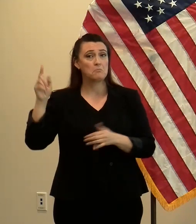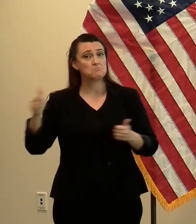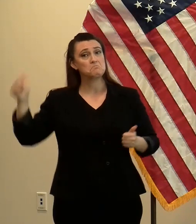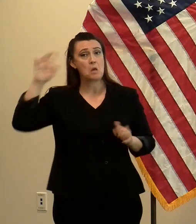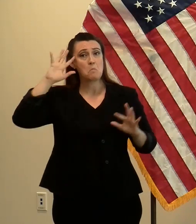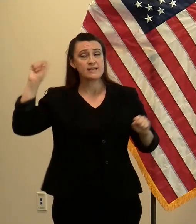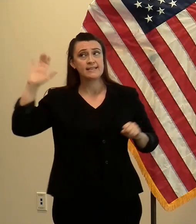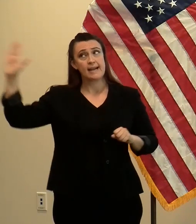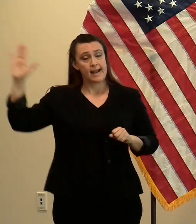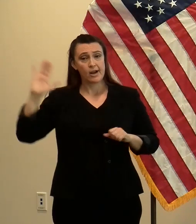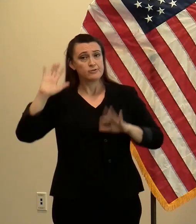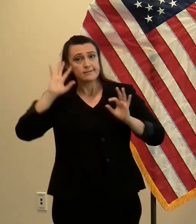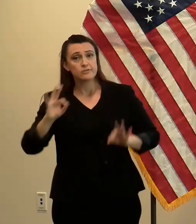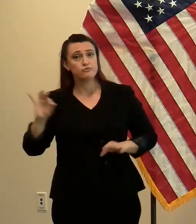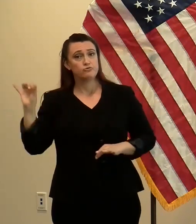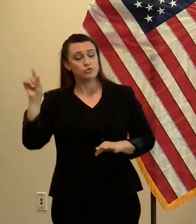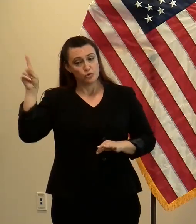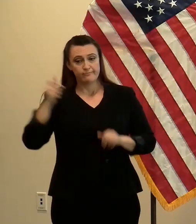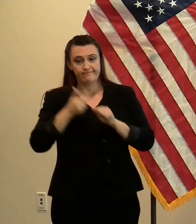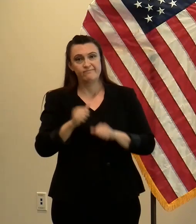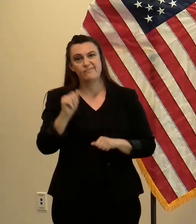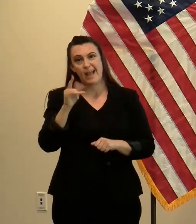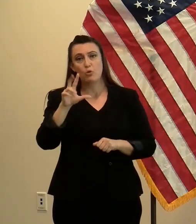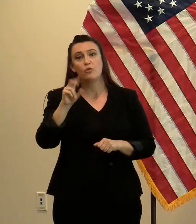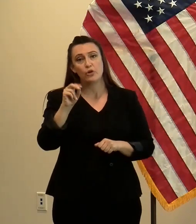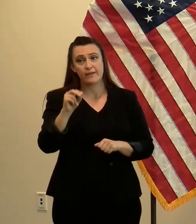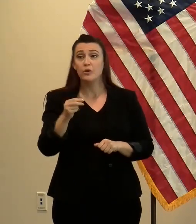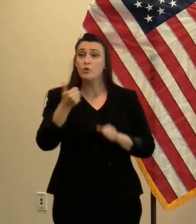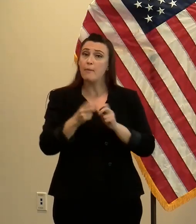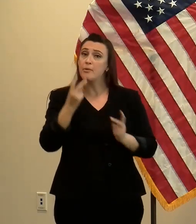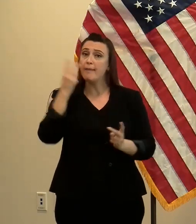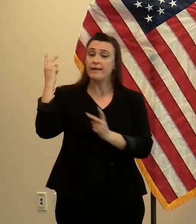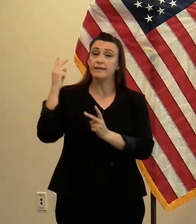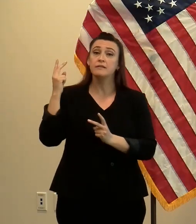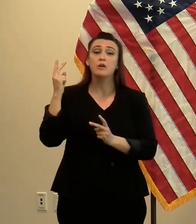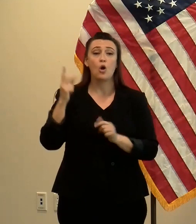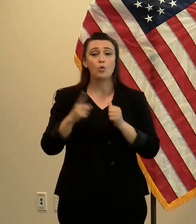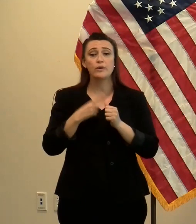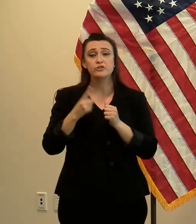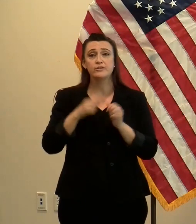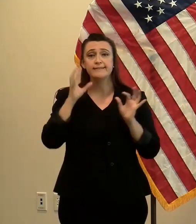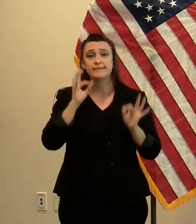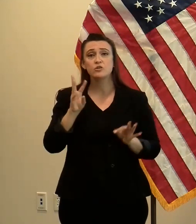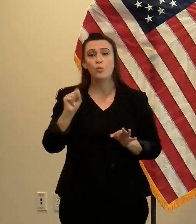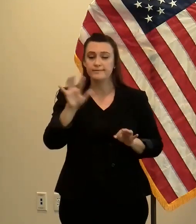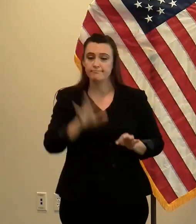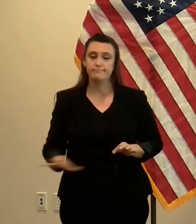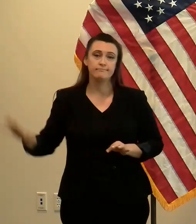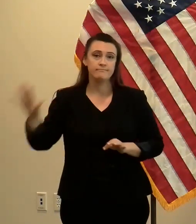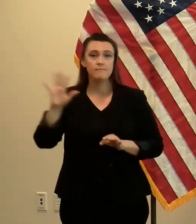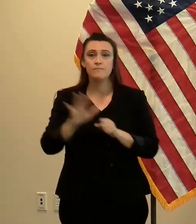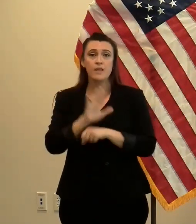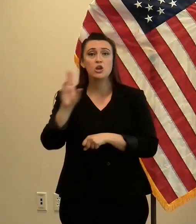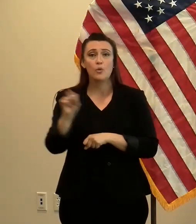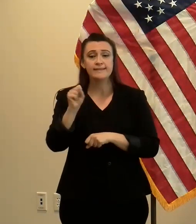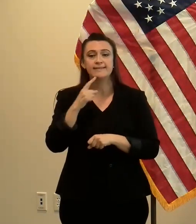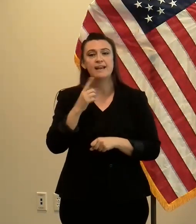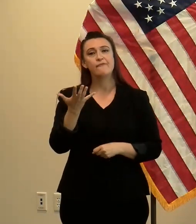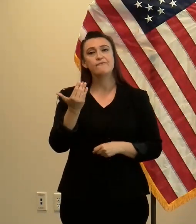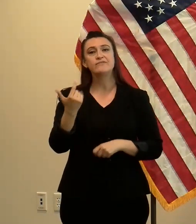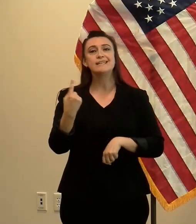If everyone remembers, we originally had nationally, and this was the national directive, was 15